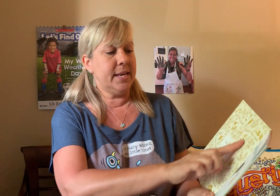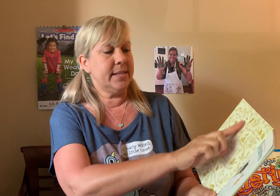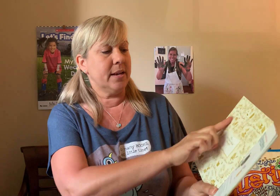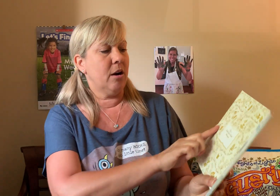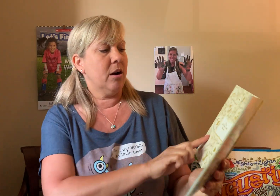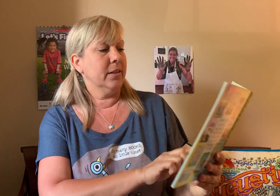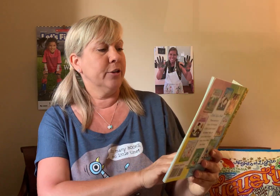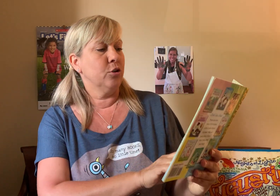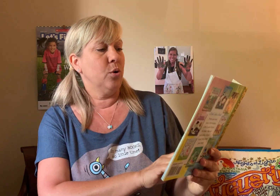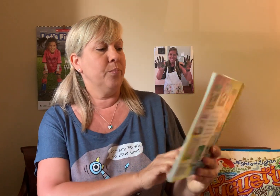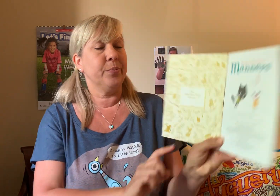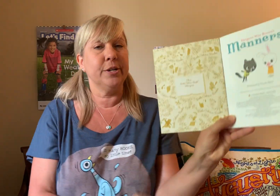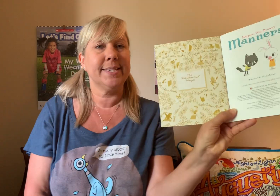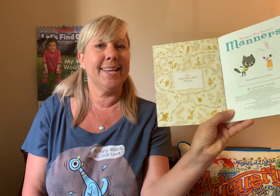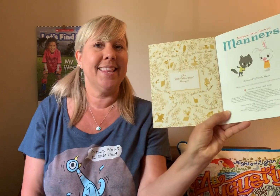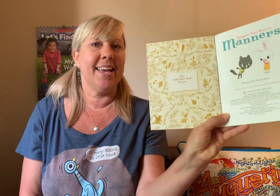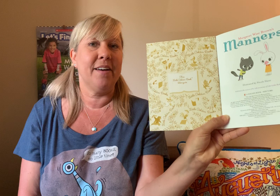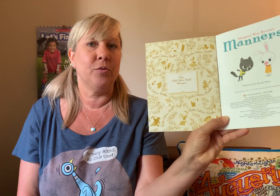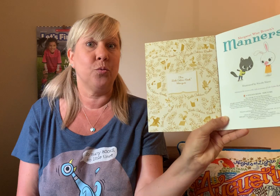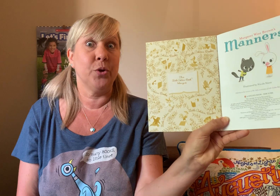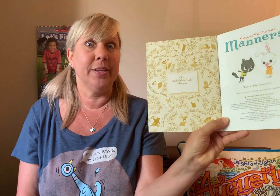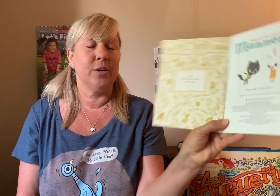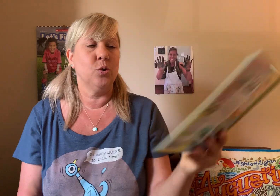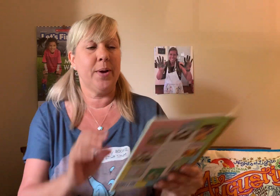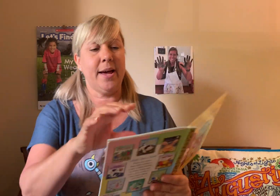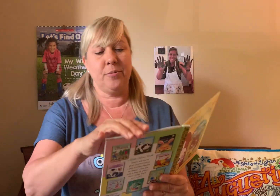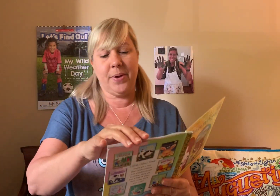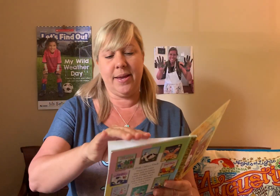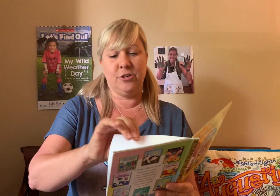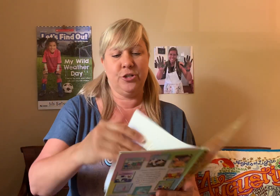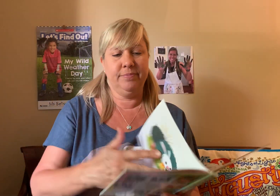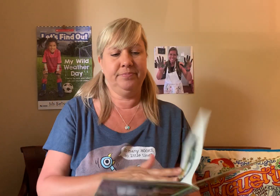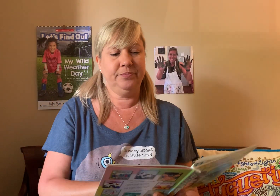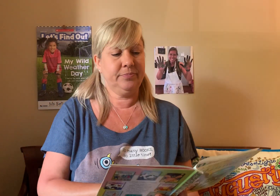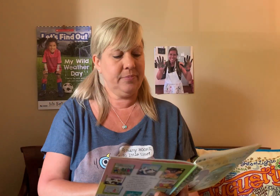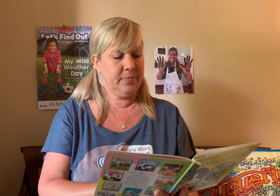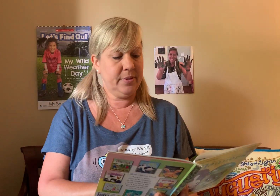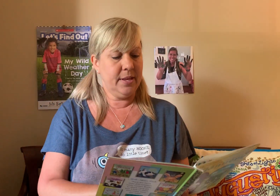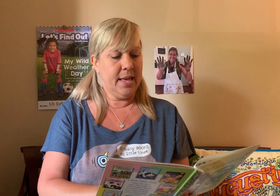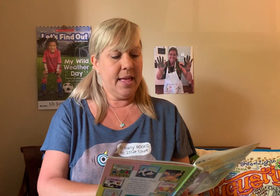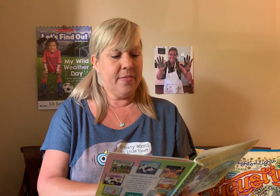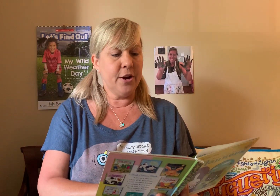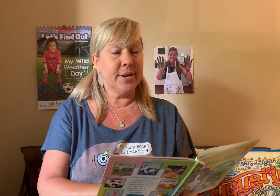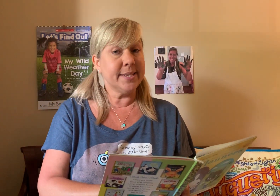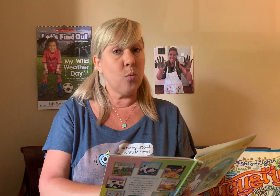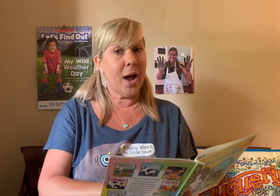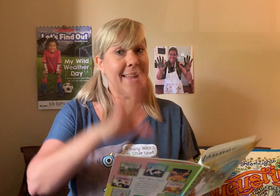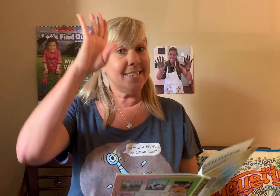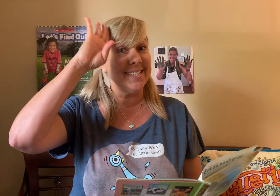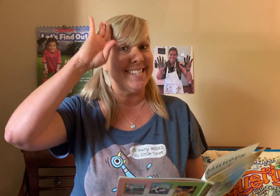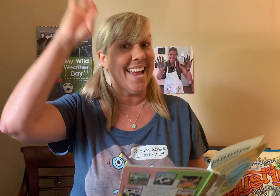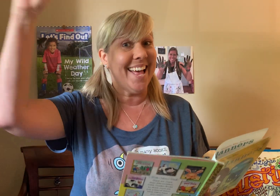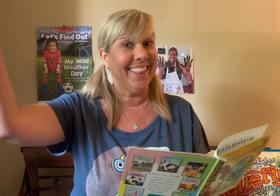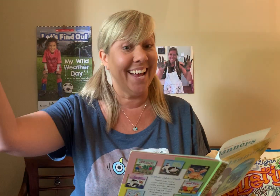These are little golden books and they have a really cool pattern page. There is a way to say